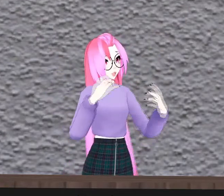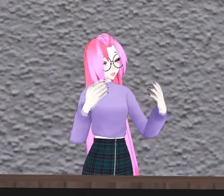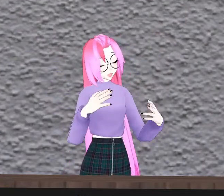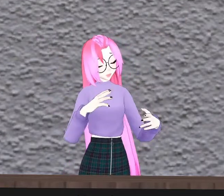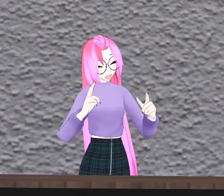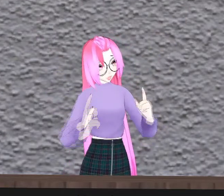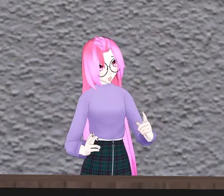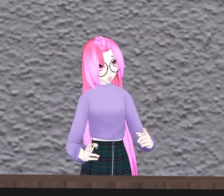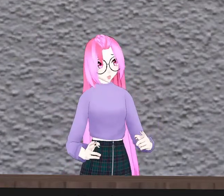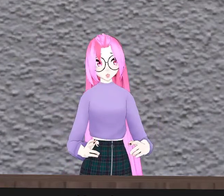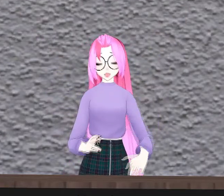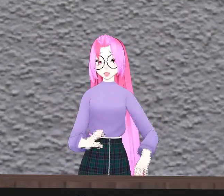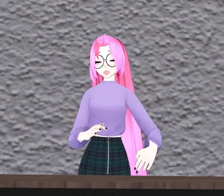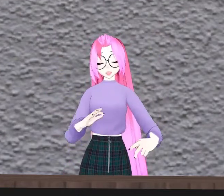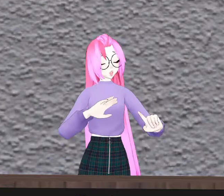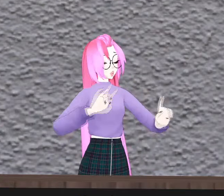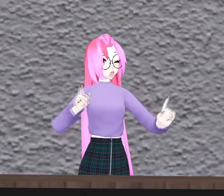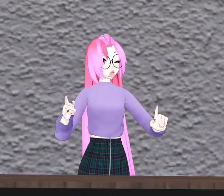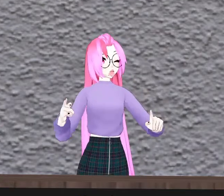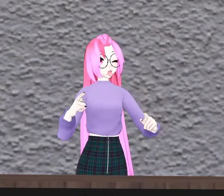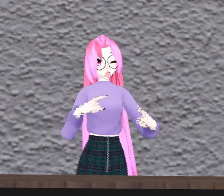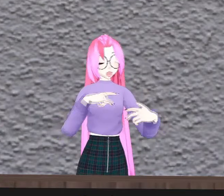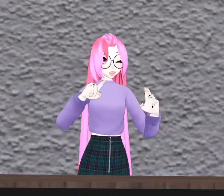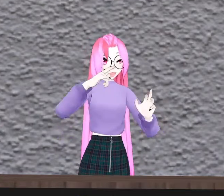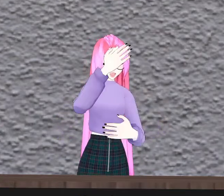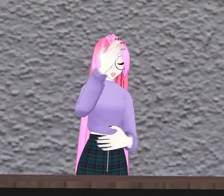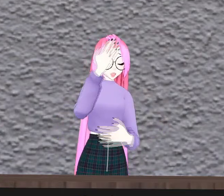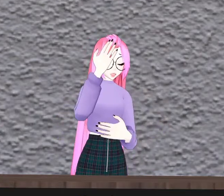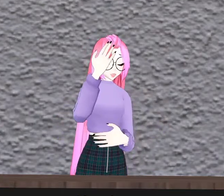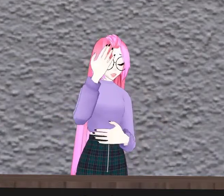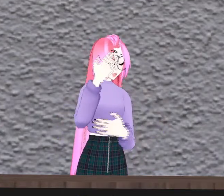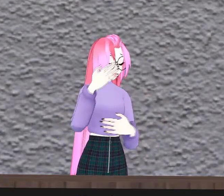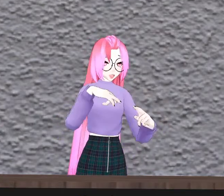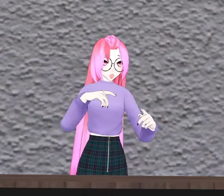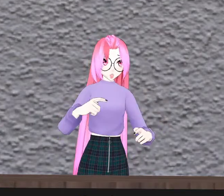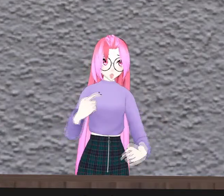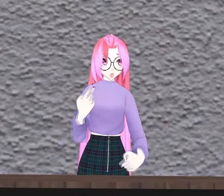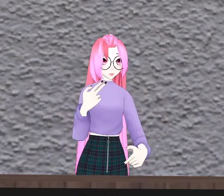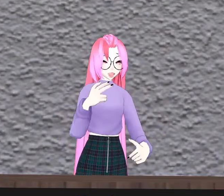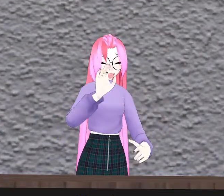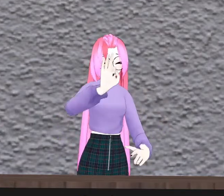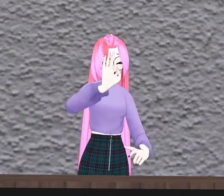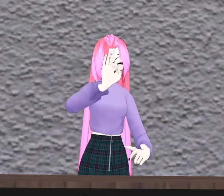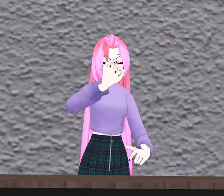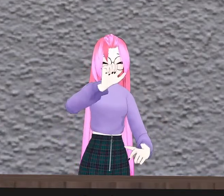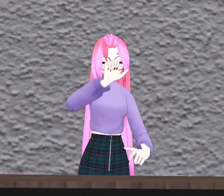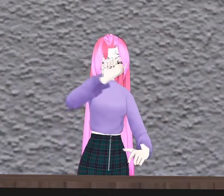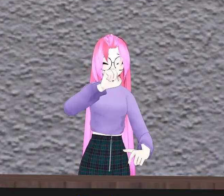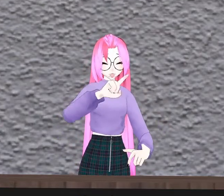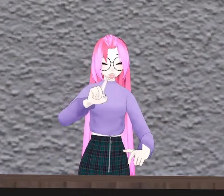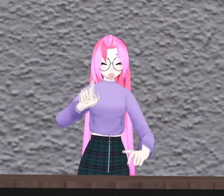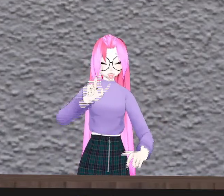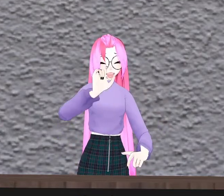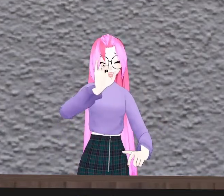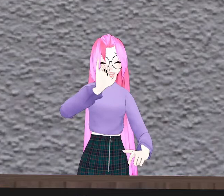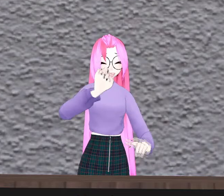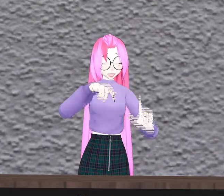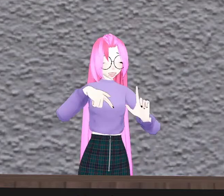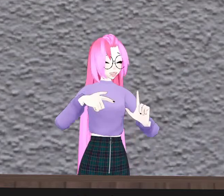about a person, especially if it's a different signed language from a different country. So Fajan, he is our deaf member